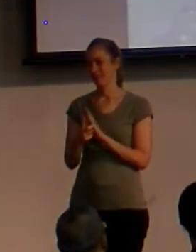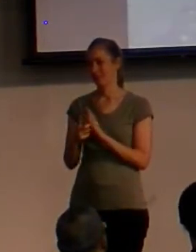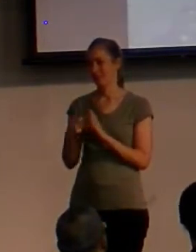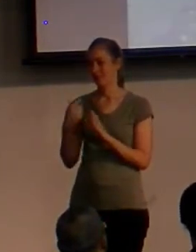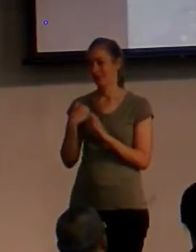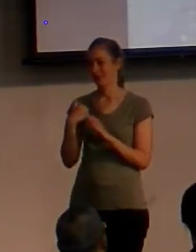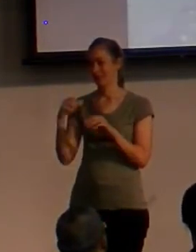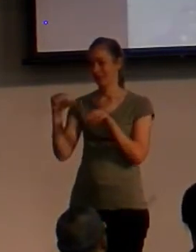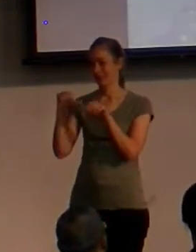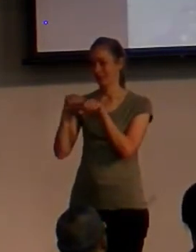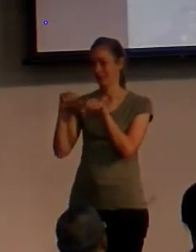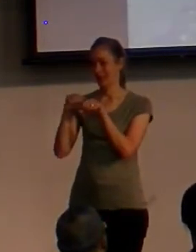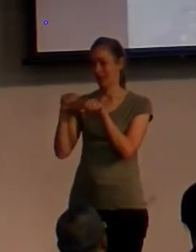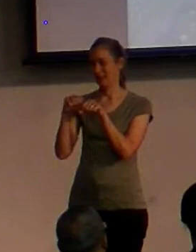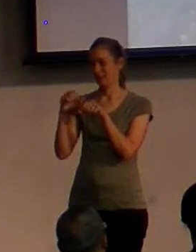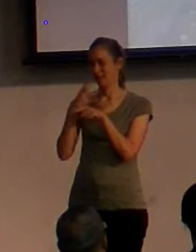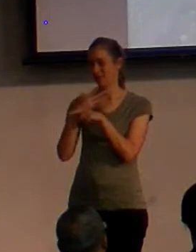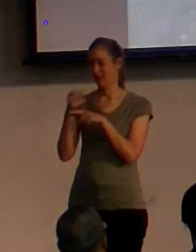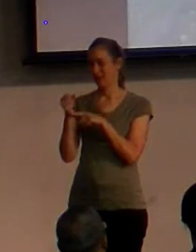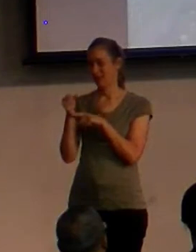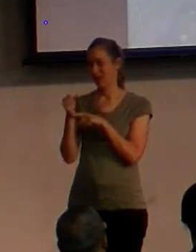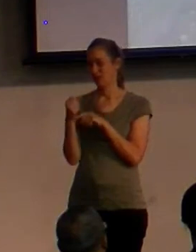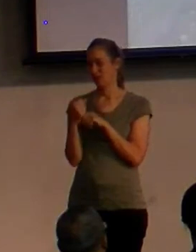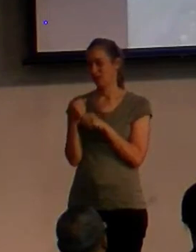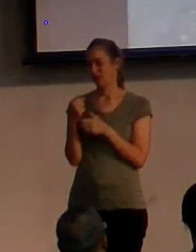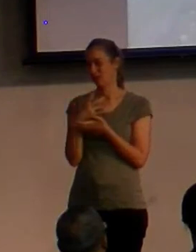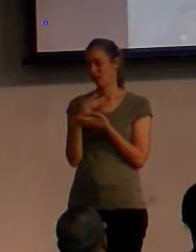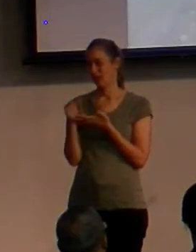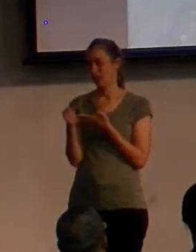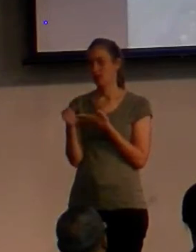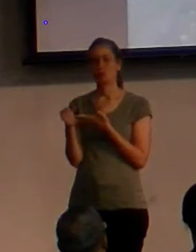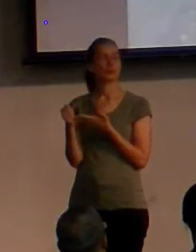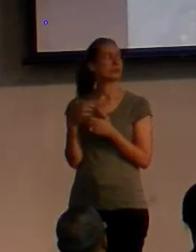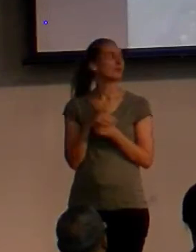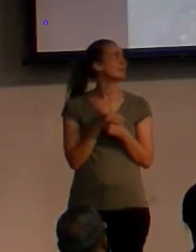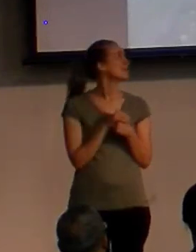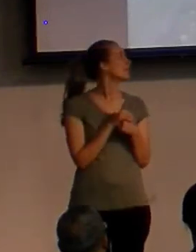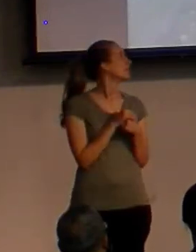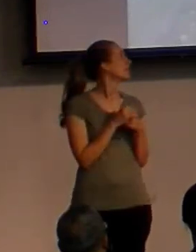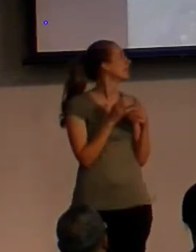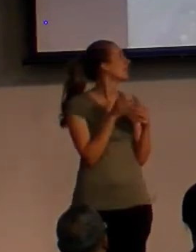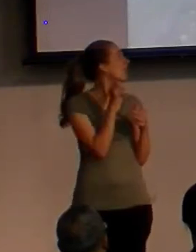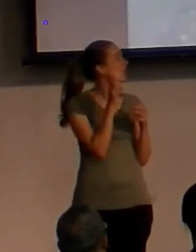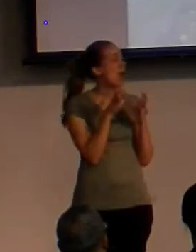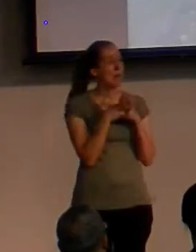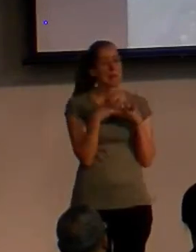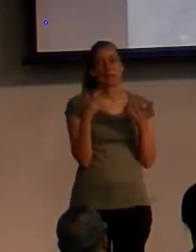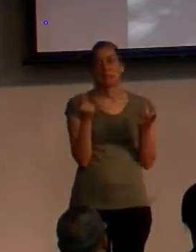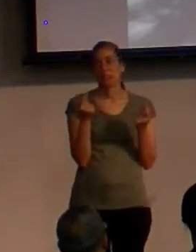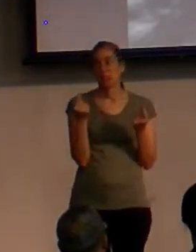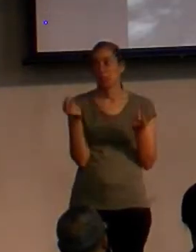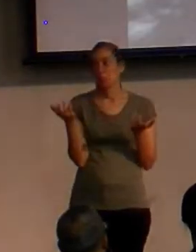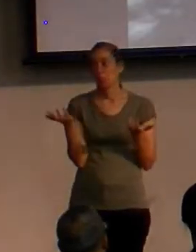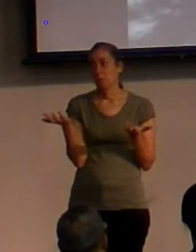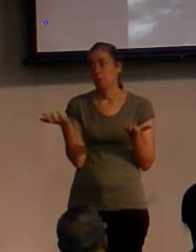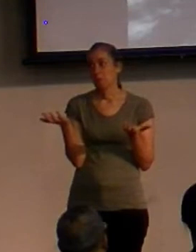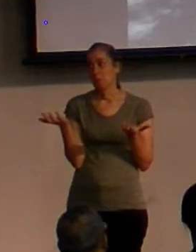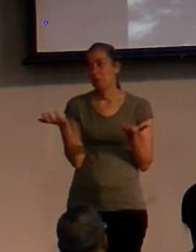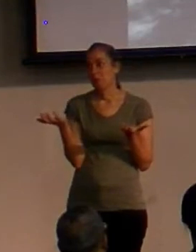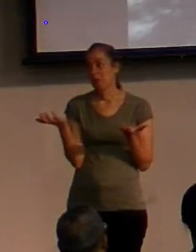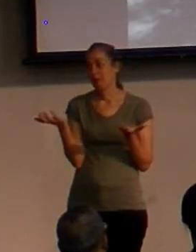right here, and not much to do, and so